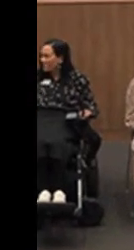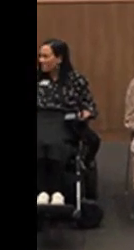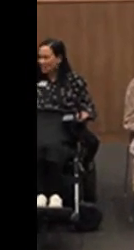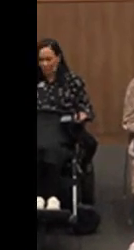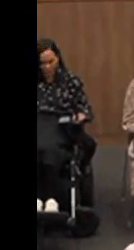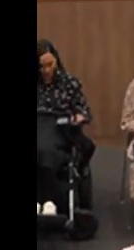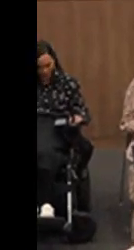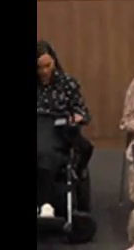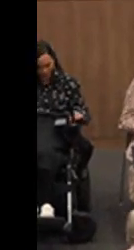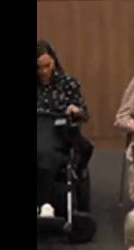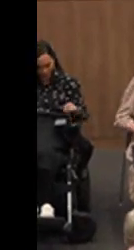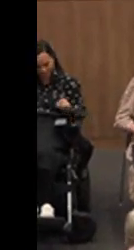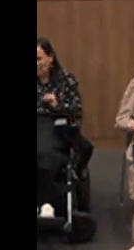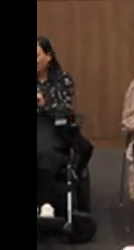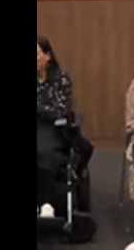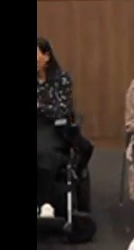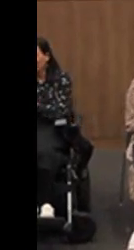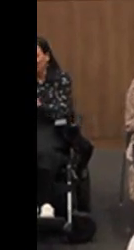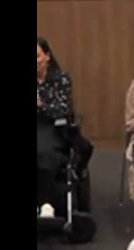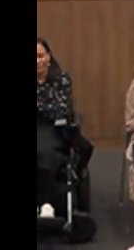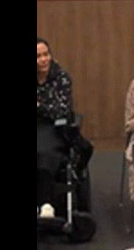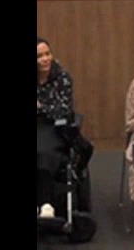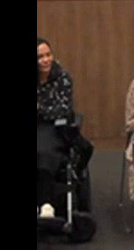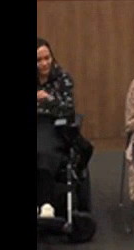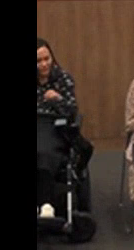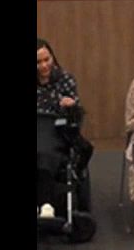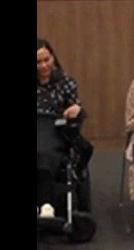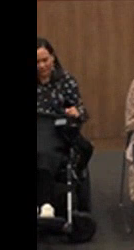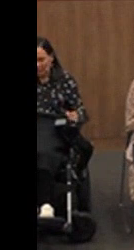27. Thank you.